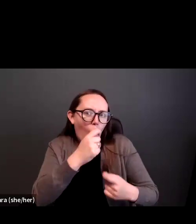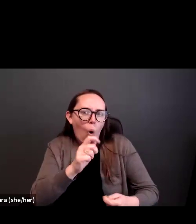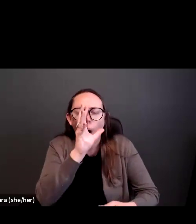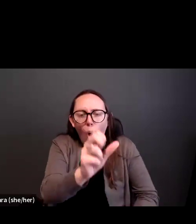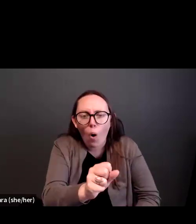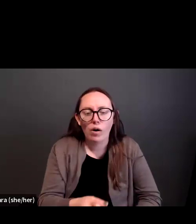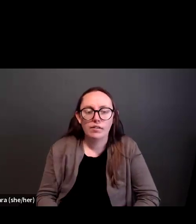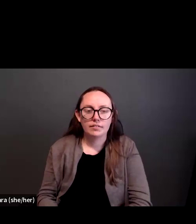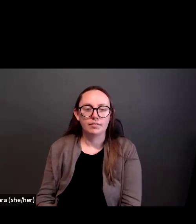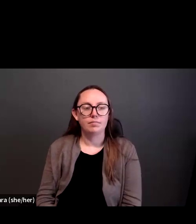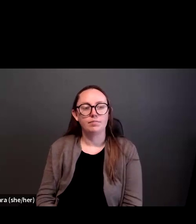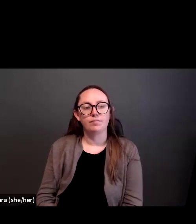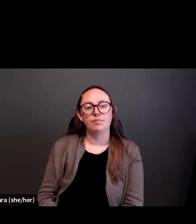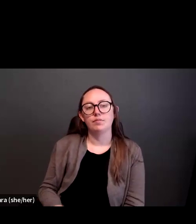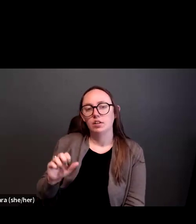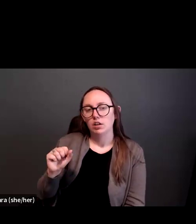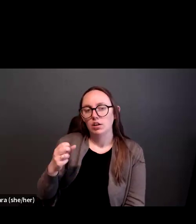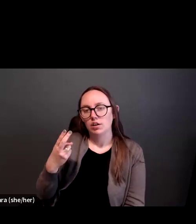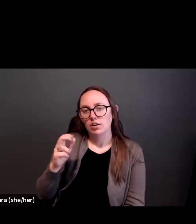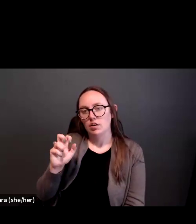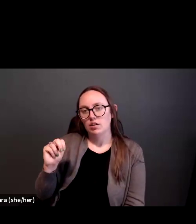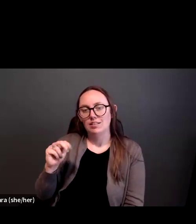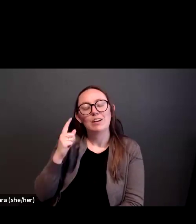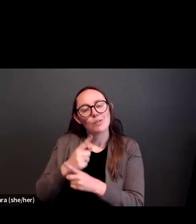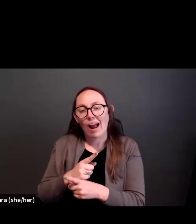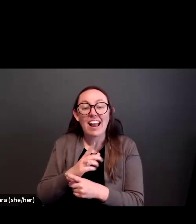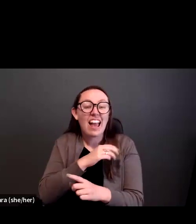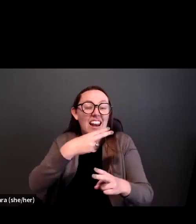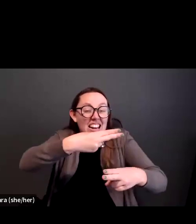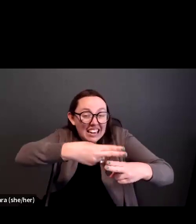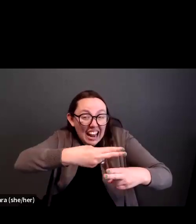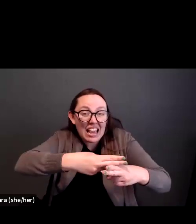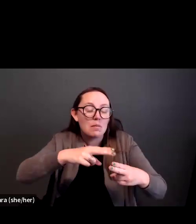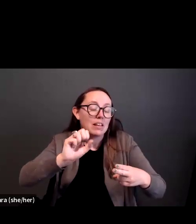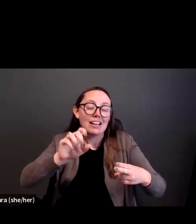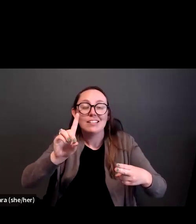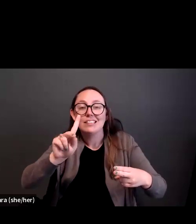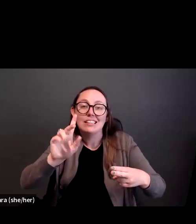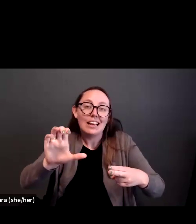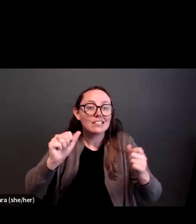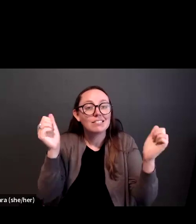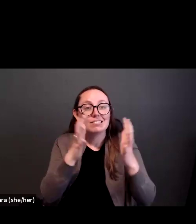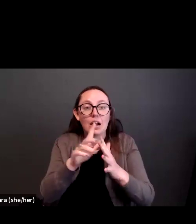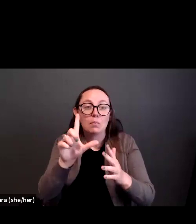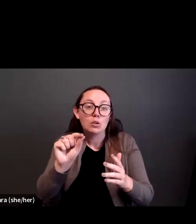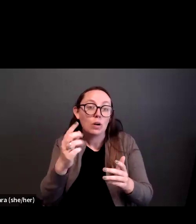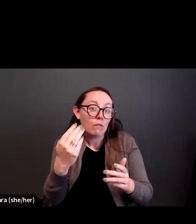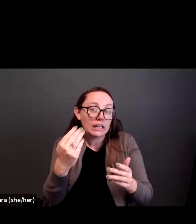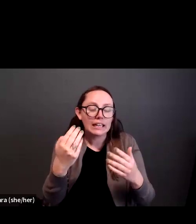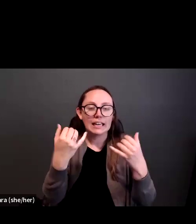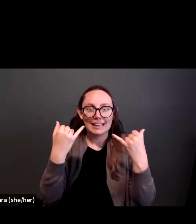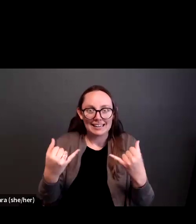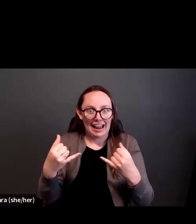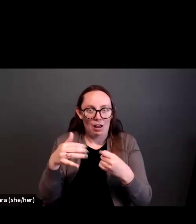the space evolve too, like the way the Digital Knowledge Center was when it was founded in 2014. What some of the stuff we do now